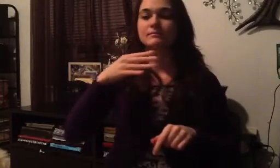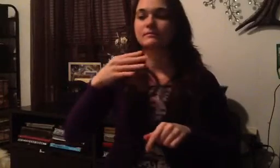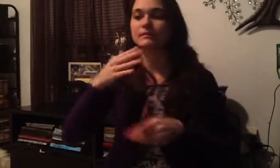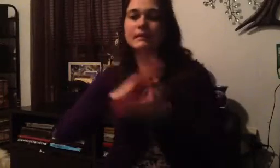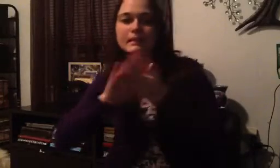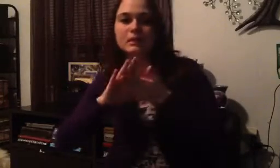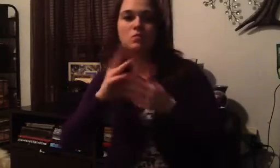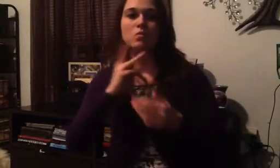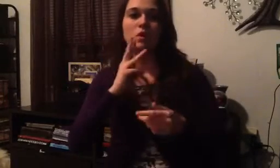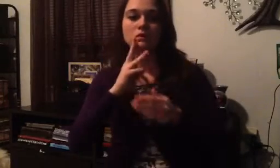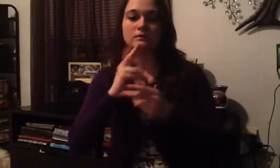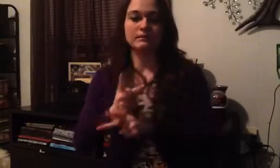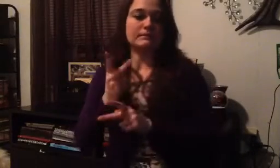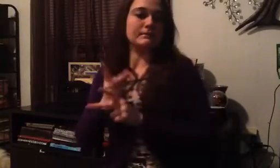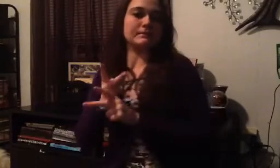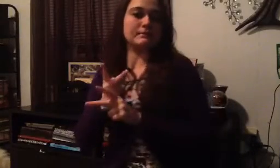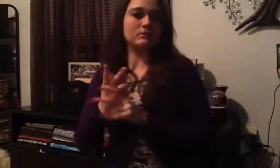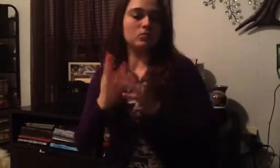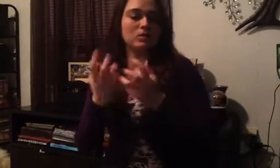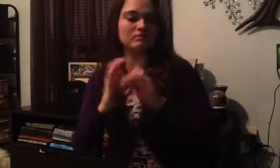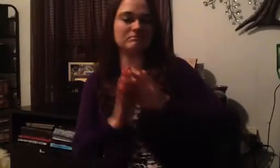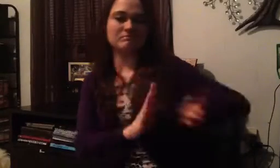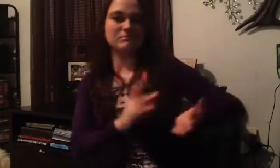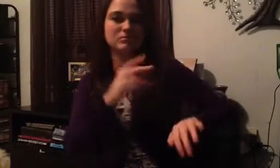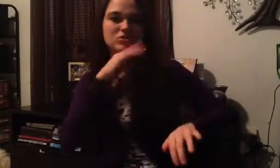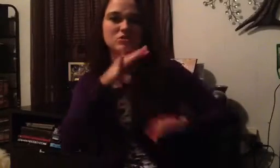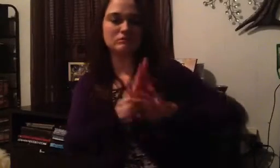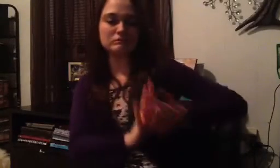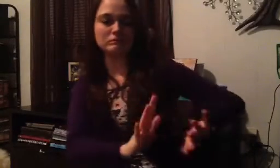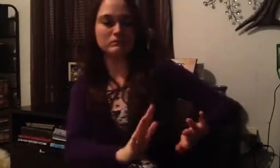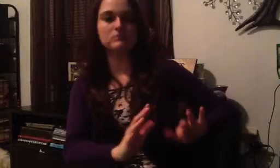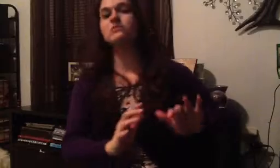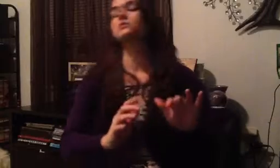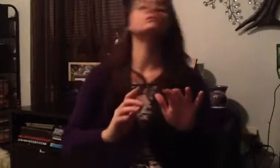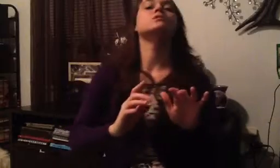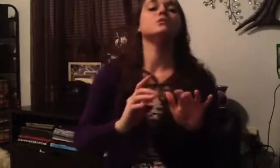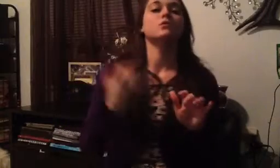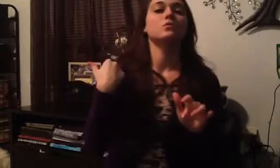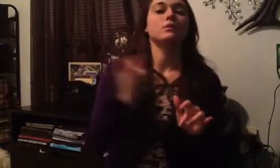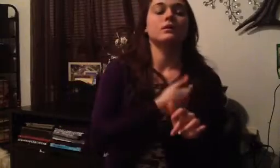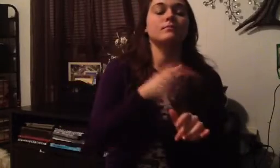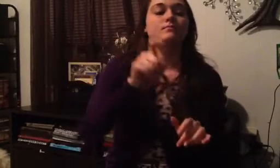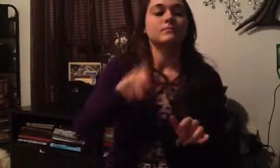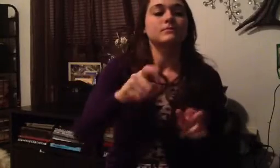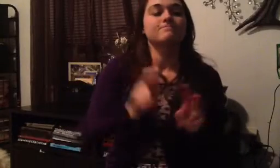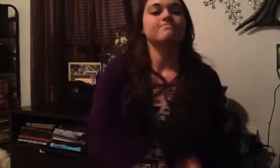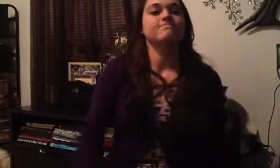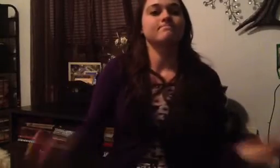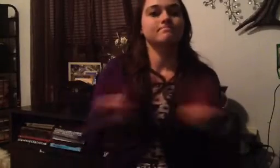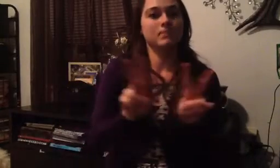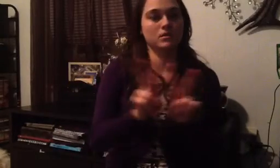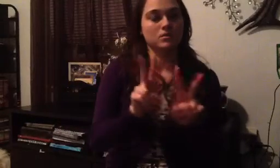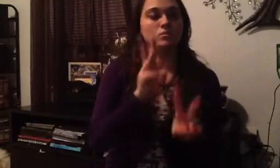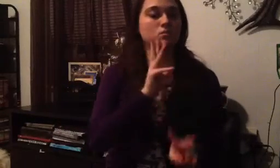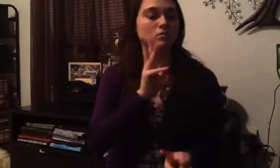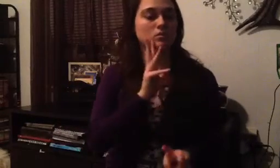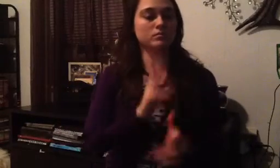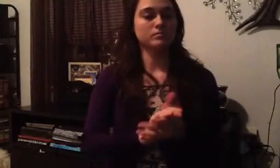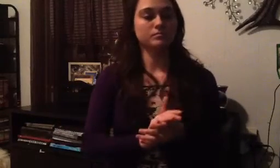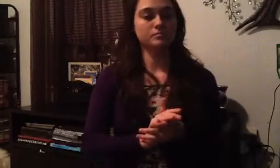taking a natural part of the water cycle and using it to our benefit. The the water cycle also affects and is